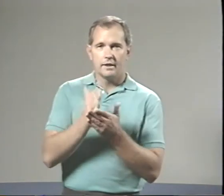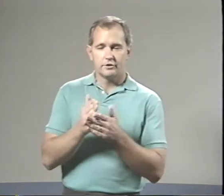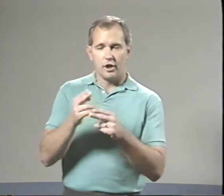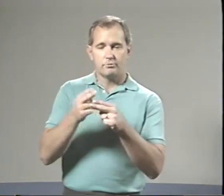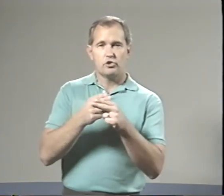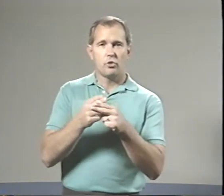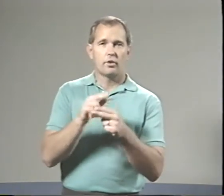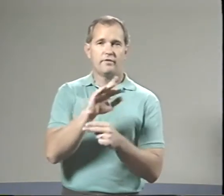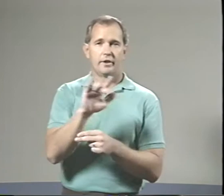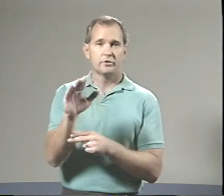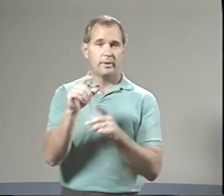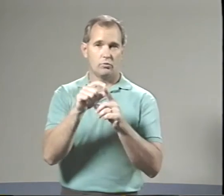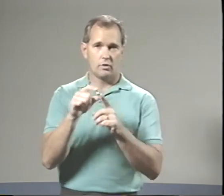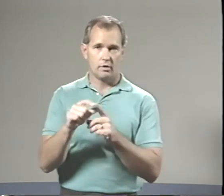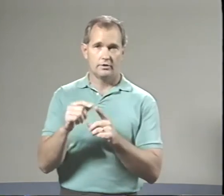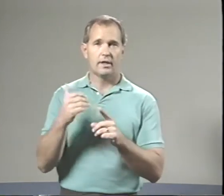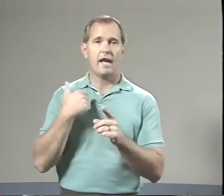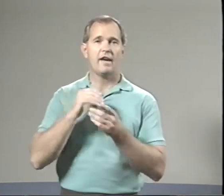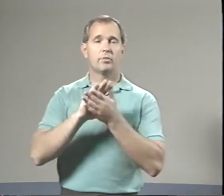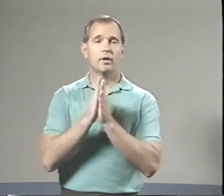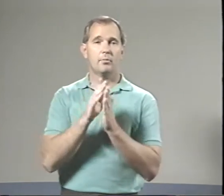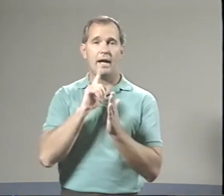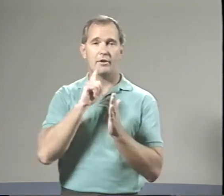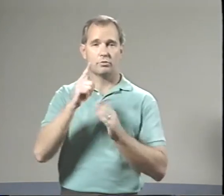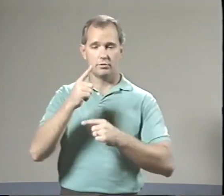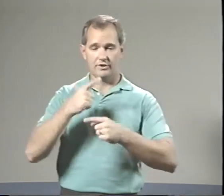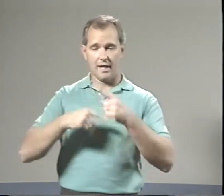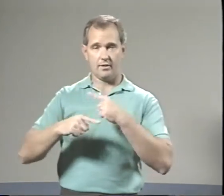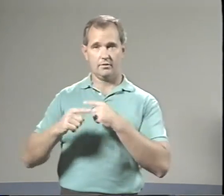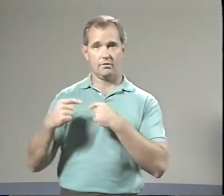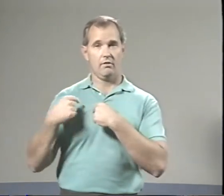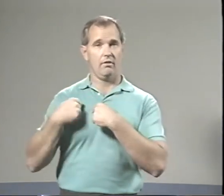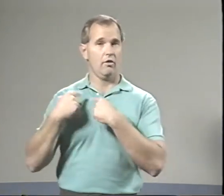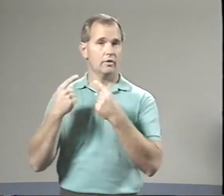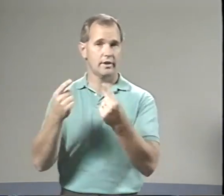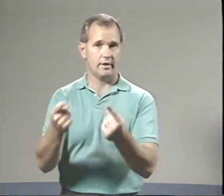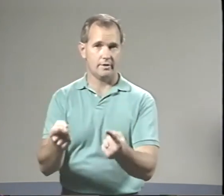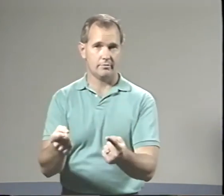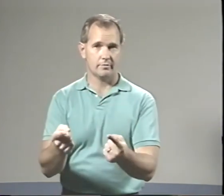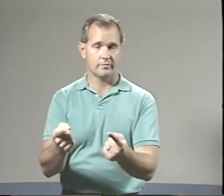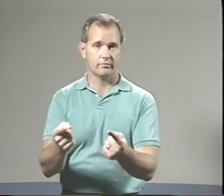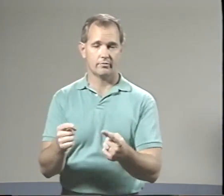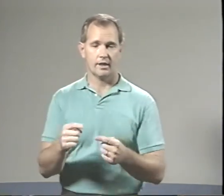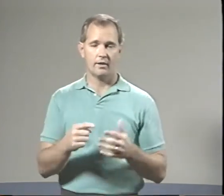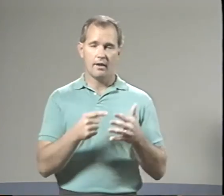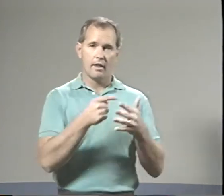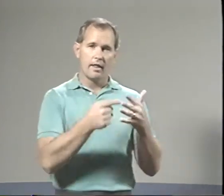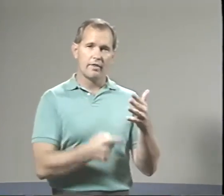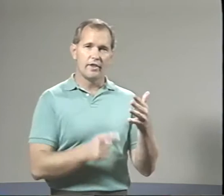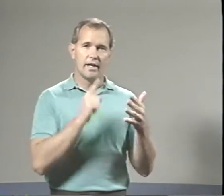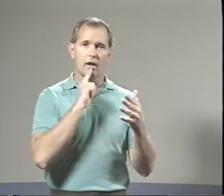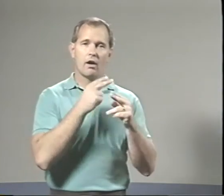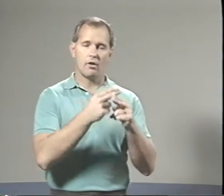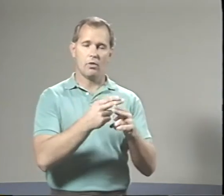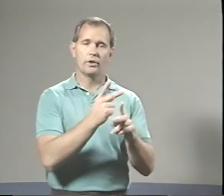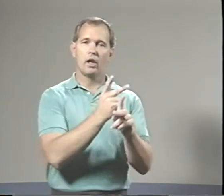Some short fingerspelled words have become actual signs over time. They are called